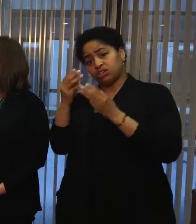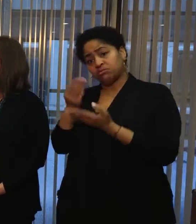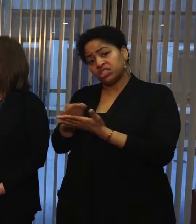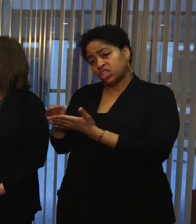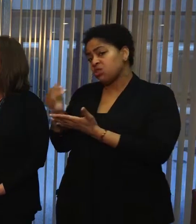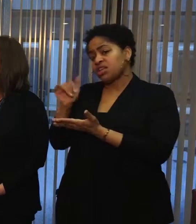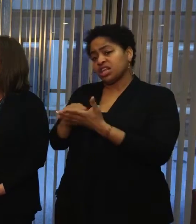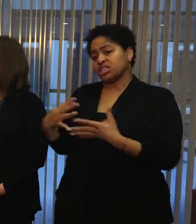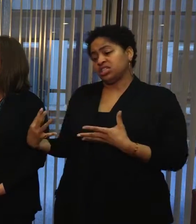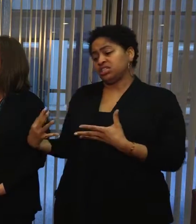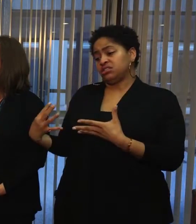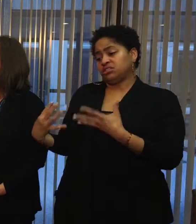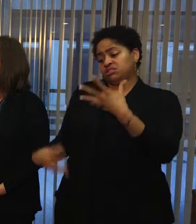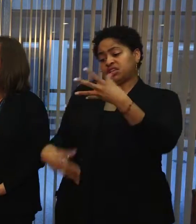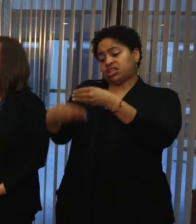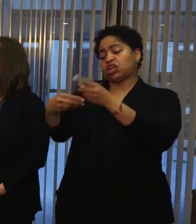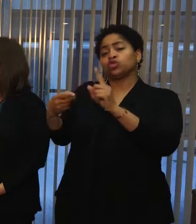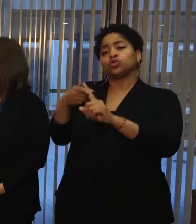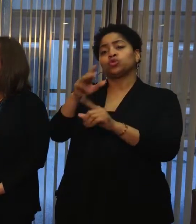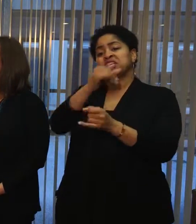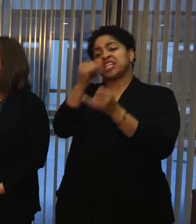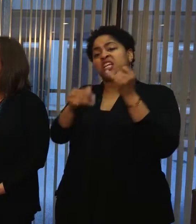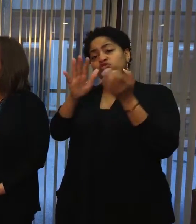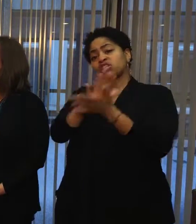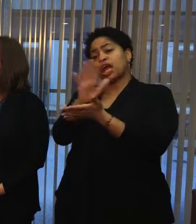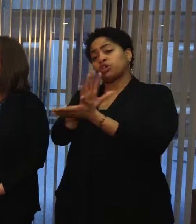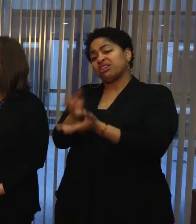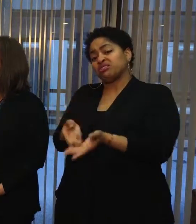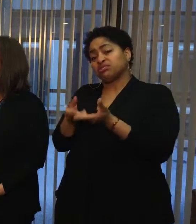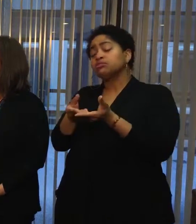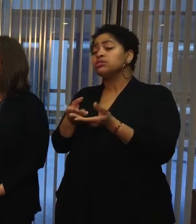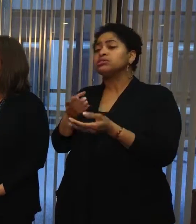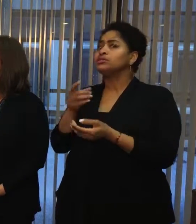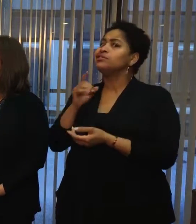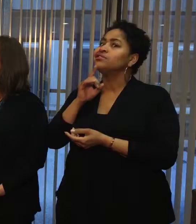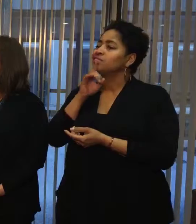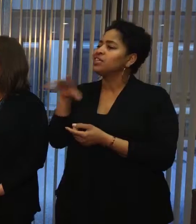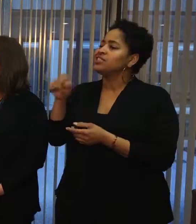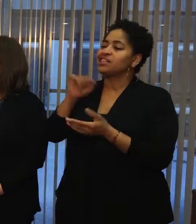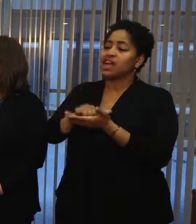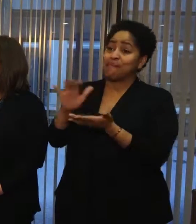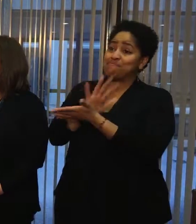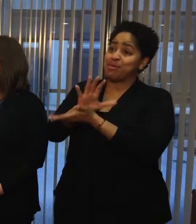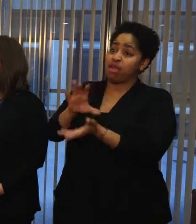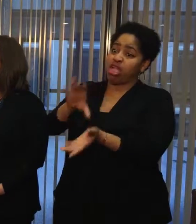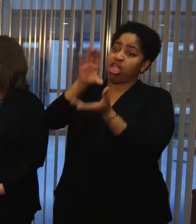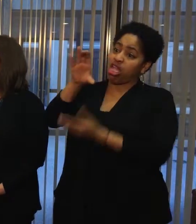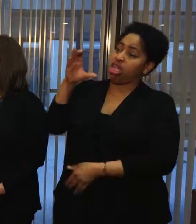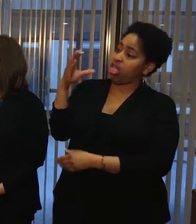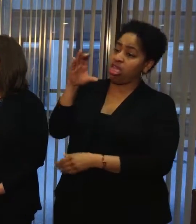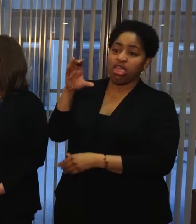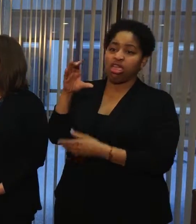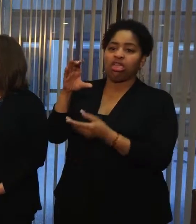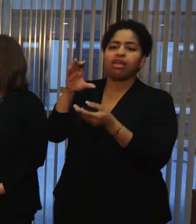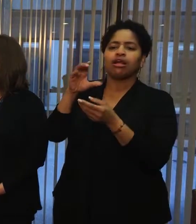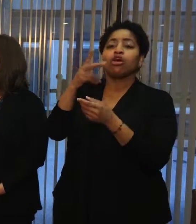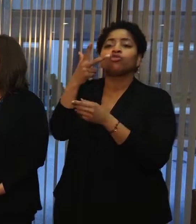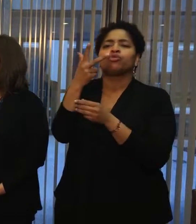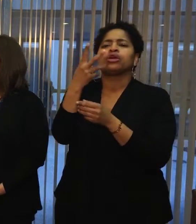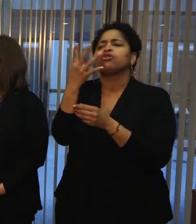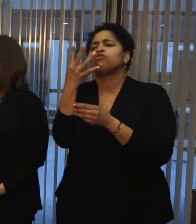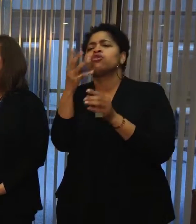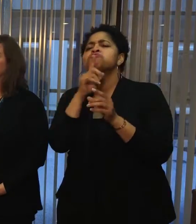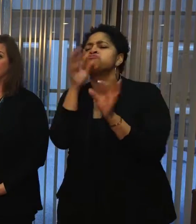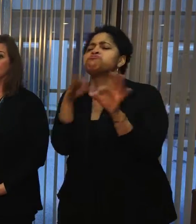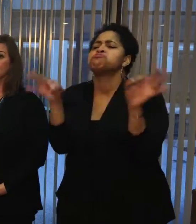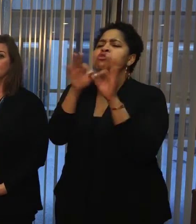that's attached at the end of your documentation. So It sort of takes that stack of paperwork and really puts those 3 or 4 really important